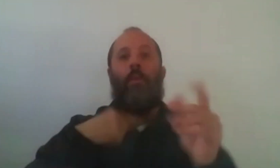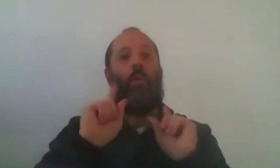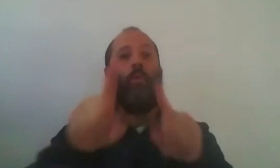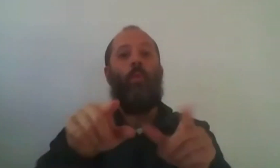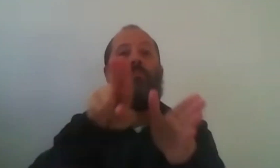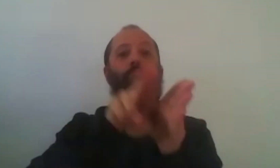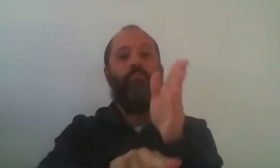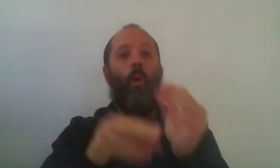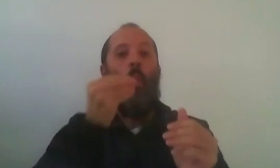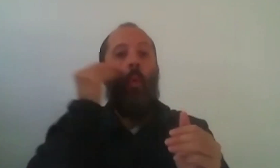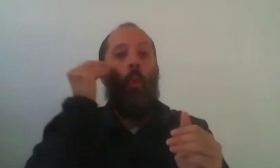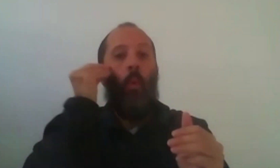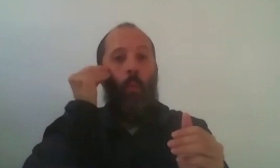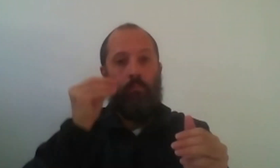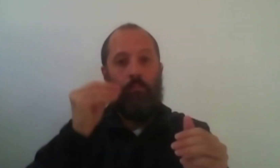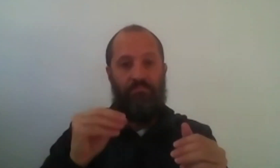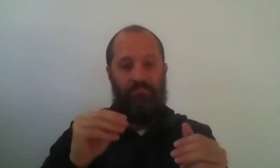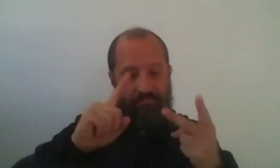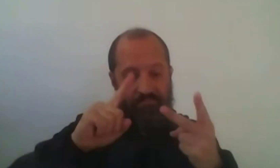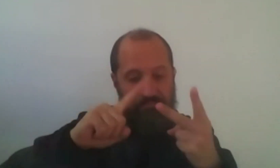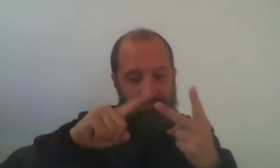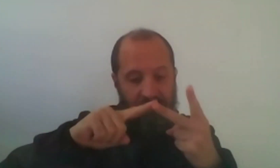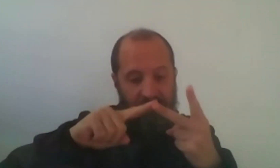cutting off our communication in the deaf community.